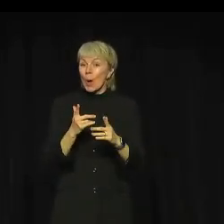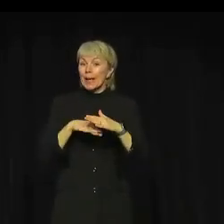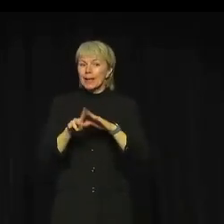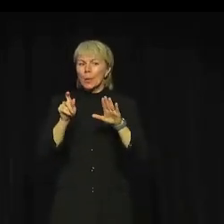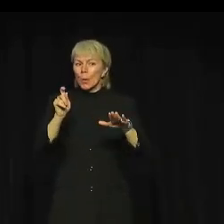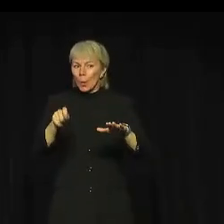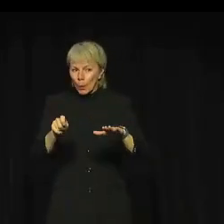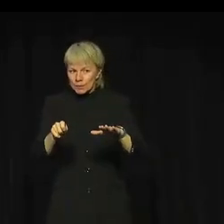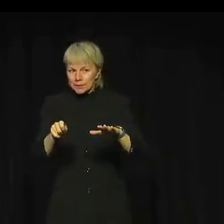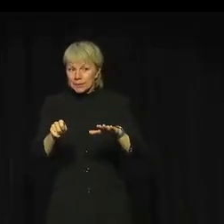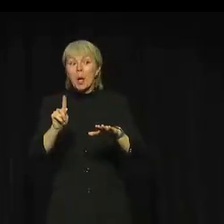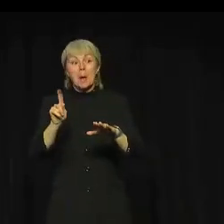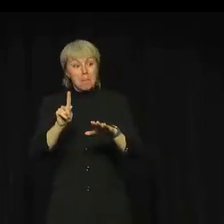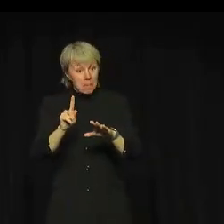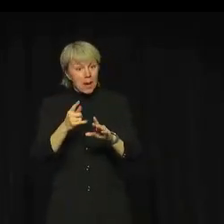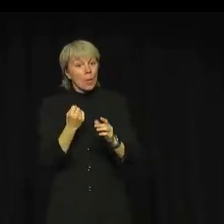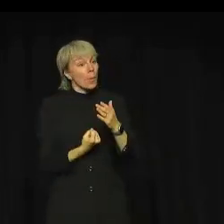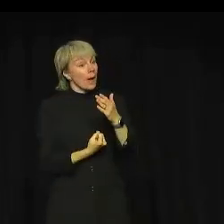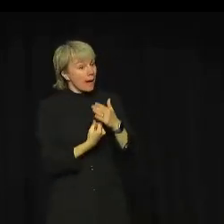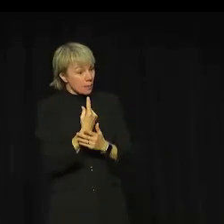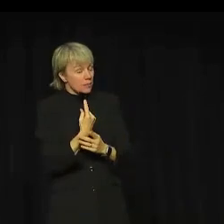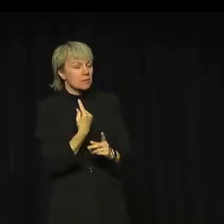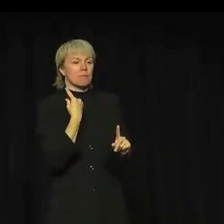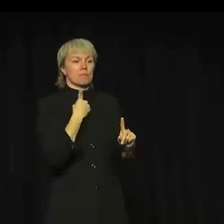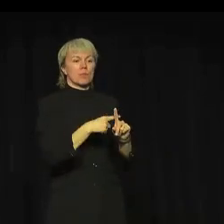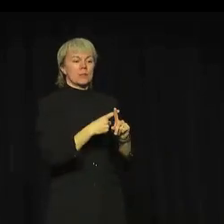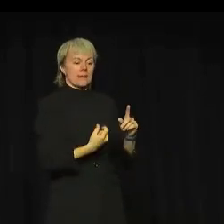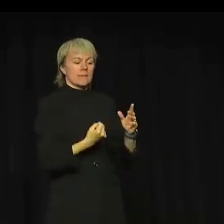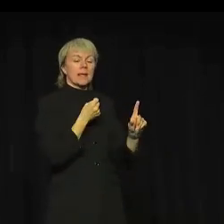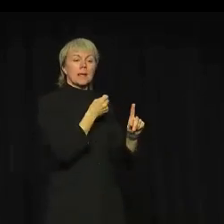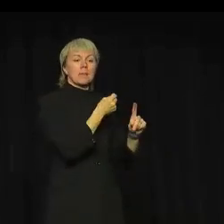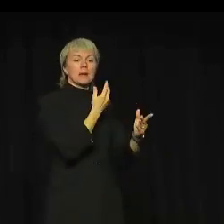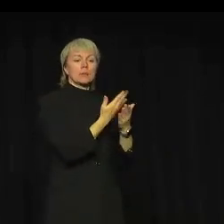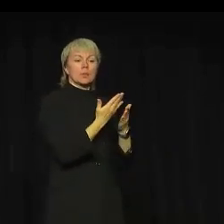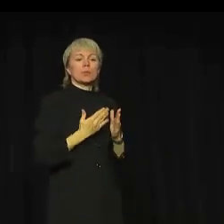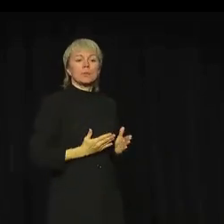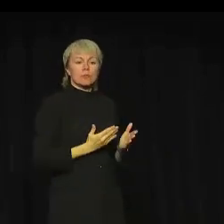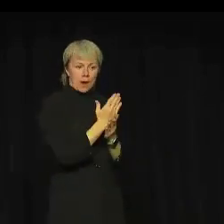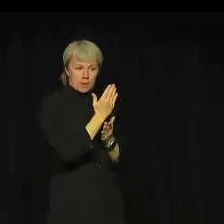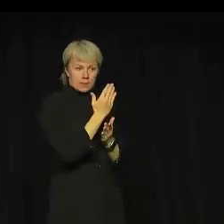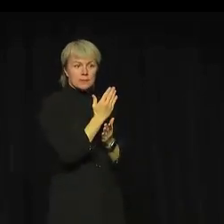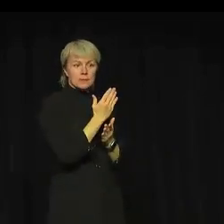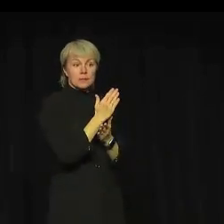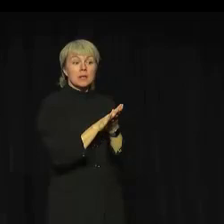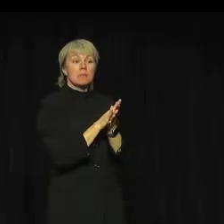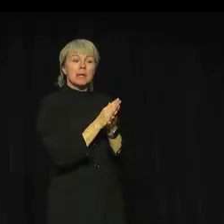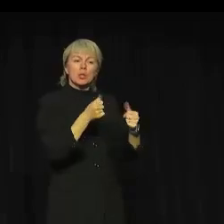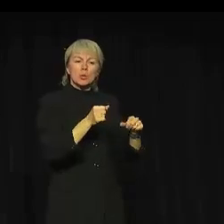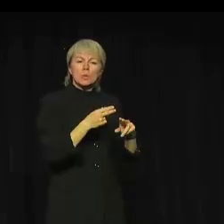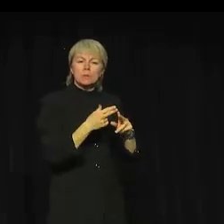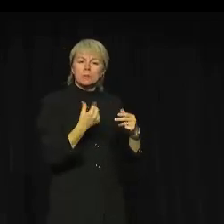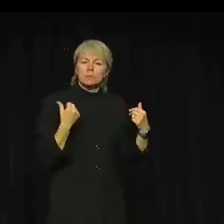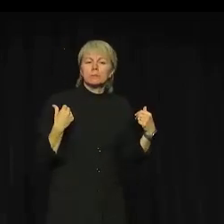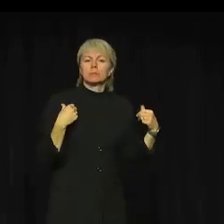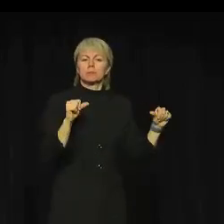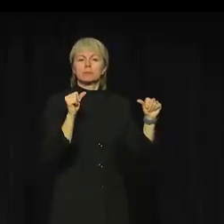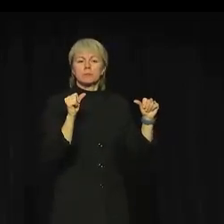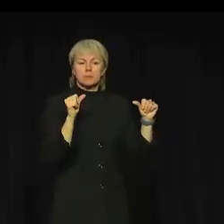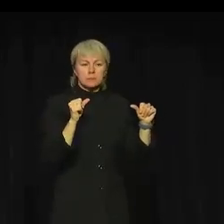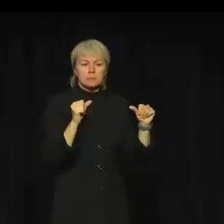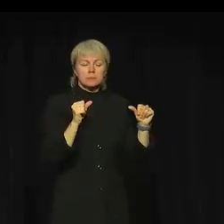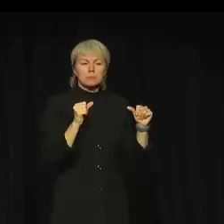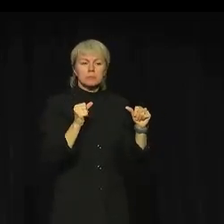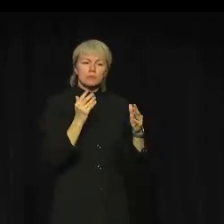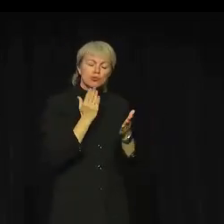done is have a positive impact on human rights. It's been used to obtain truth and justice for the victims of the Hillsborough